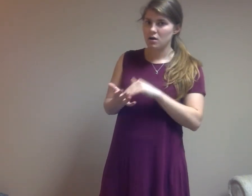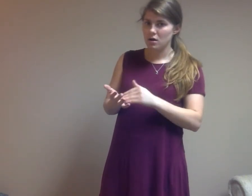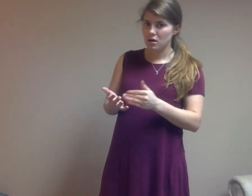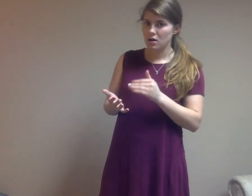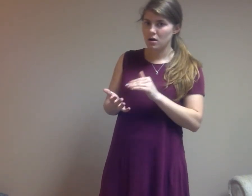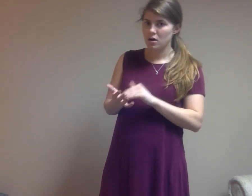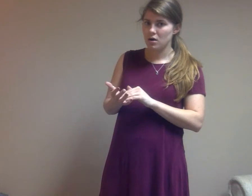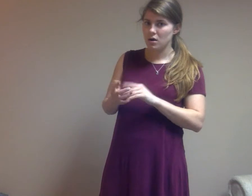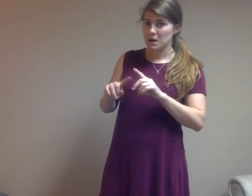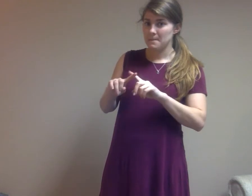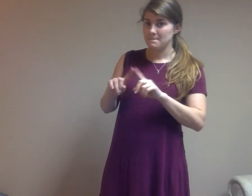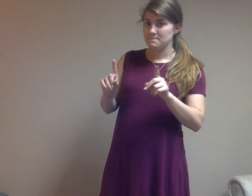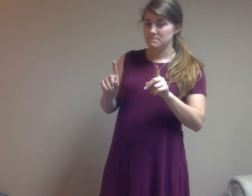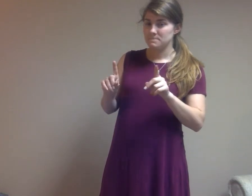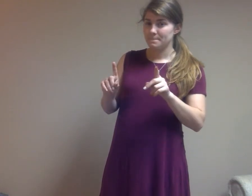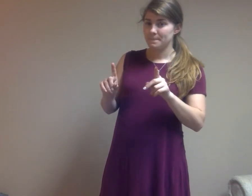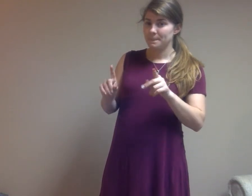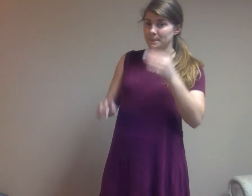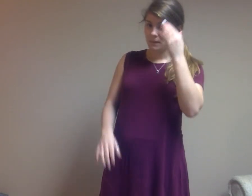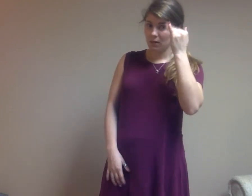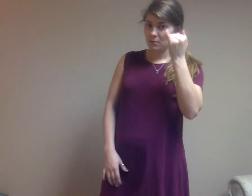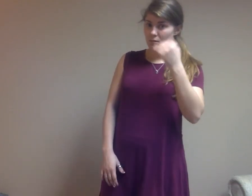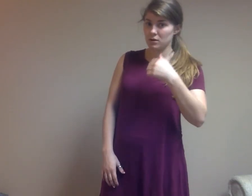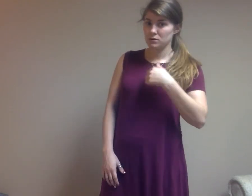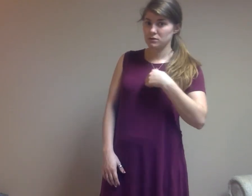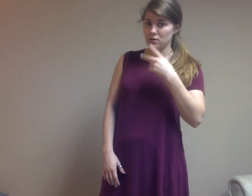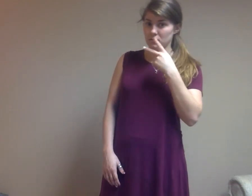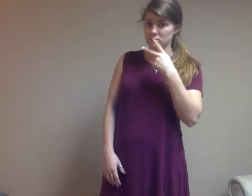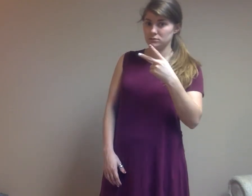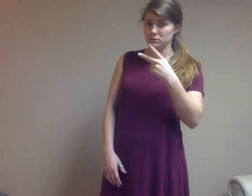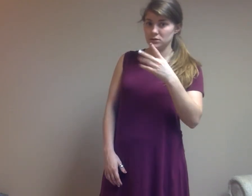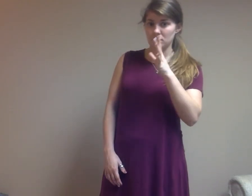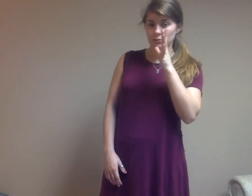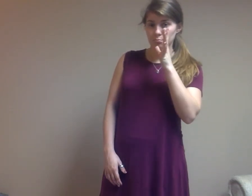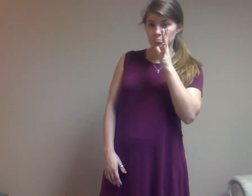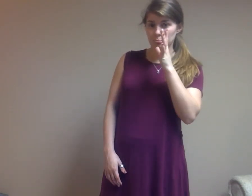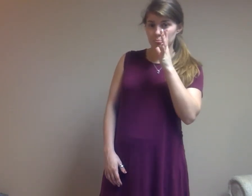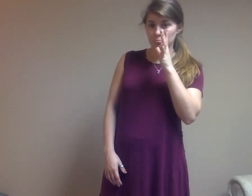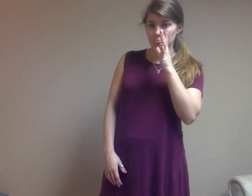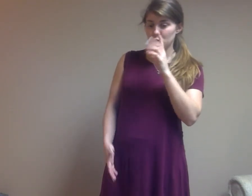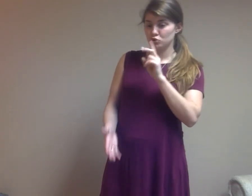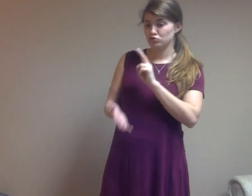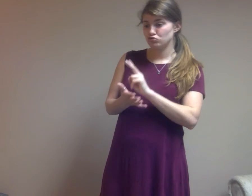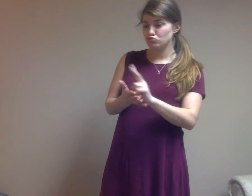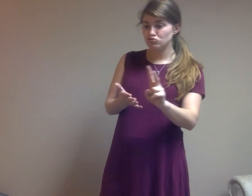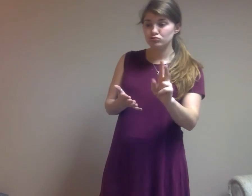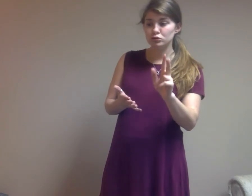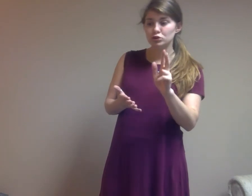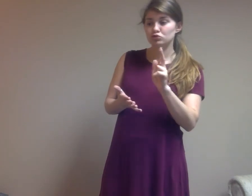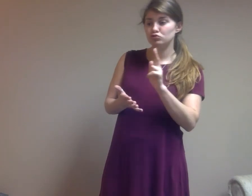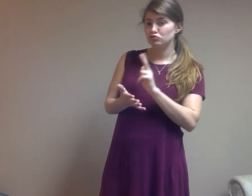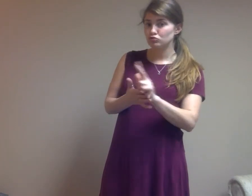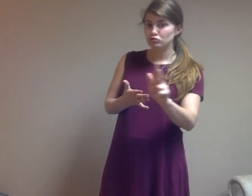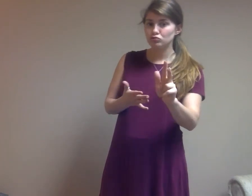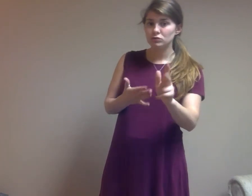2 or 3 weeks, then I get more used to being away from Mum. But April goes home every